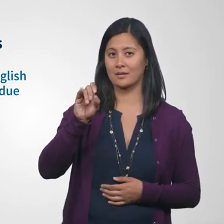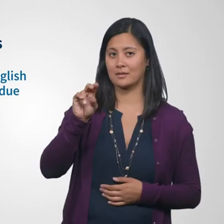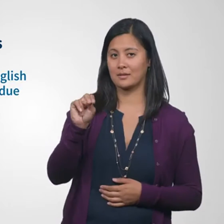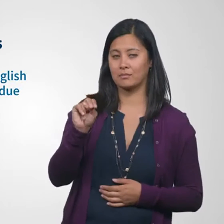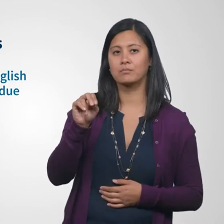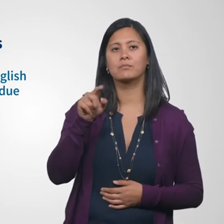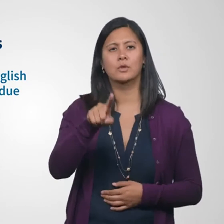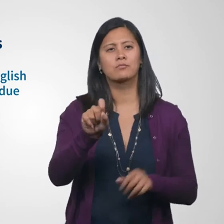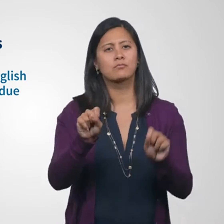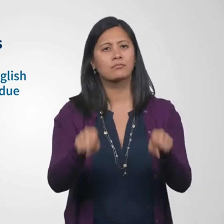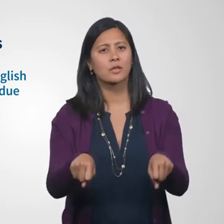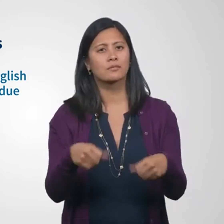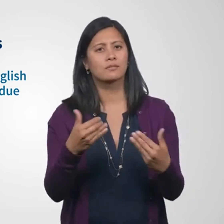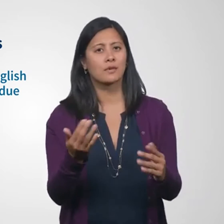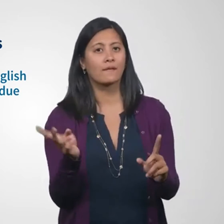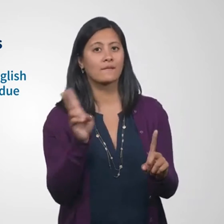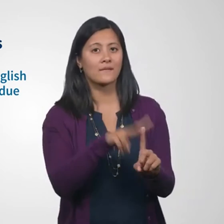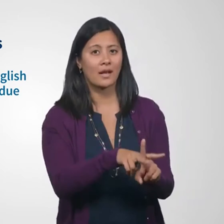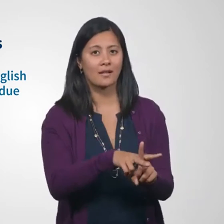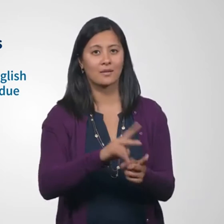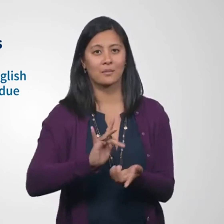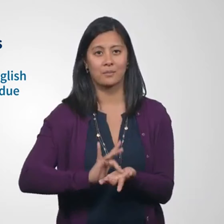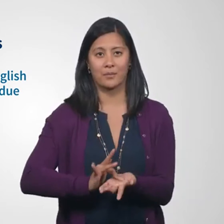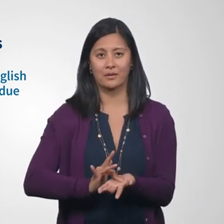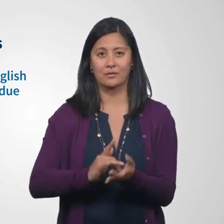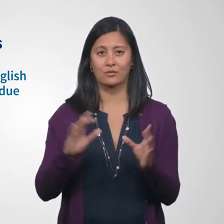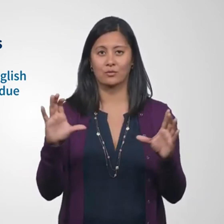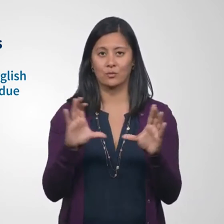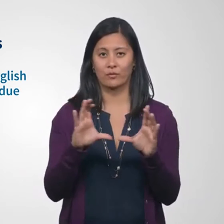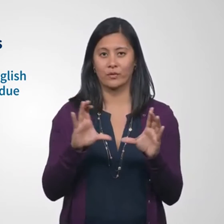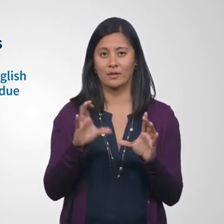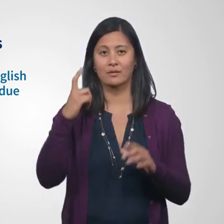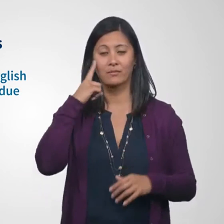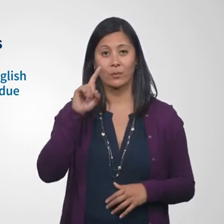you may file a medical certification for disability exceptions,